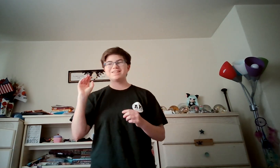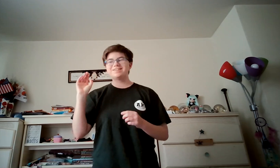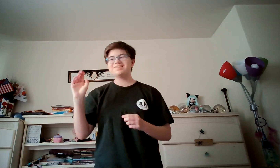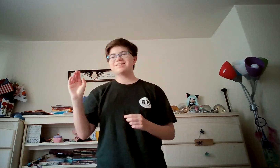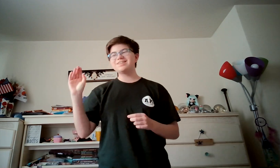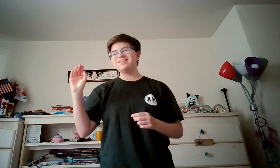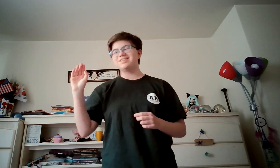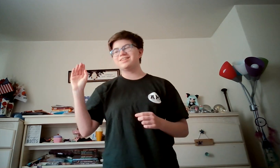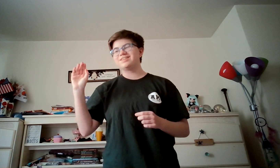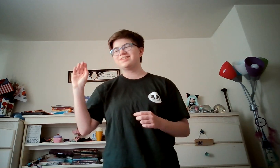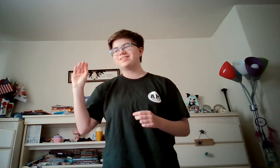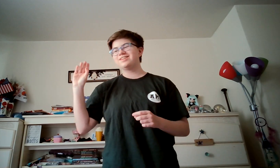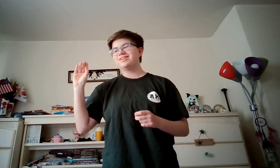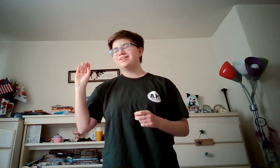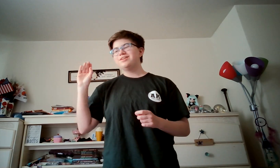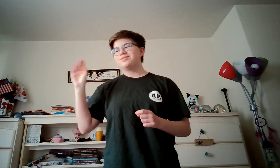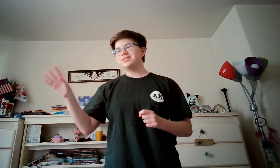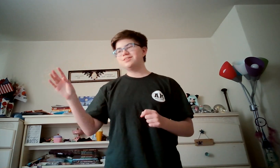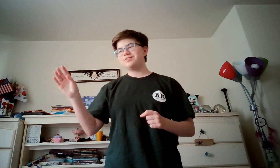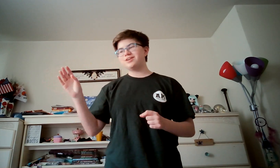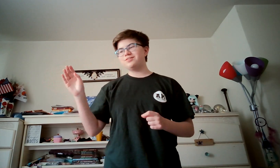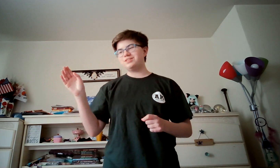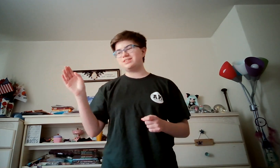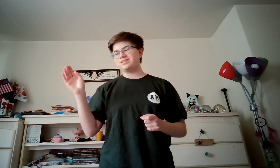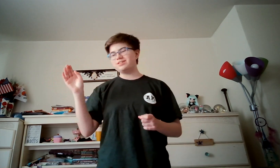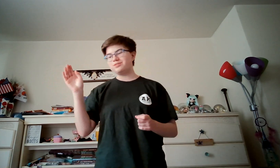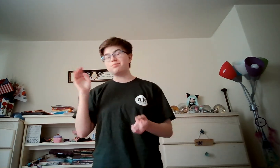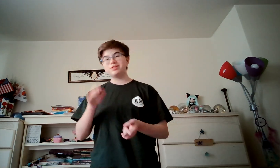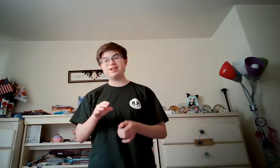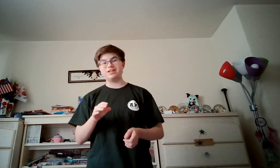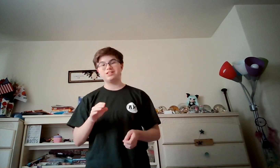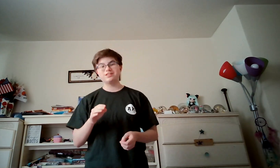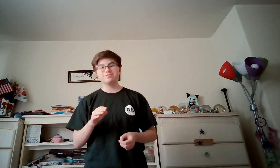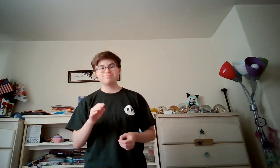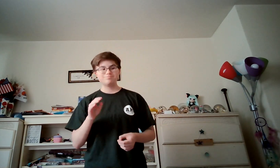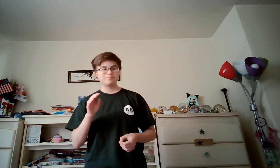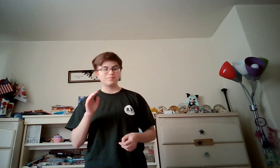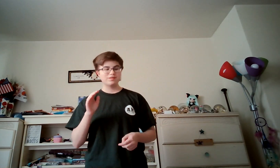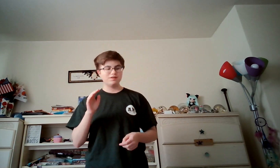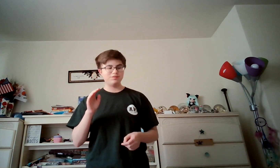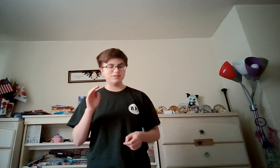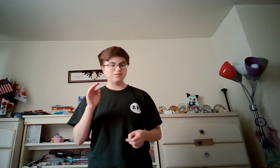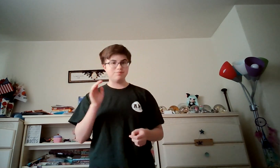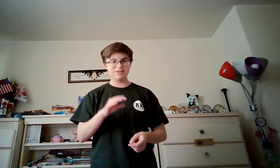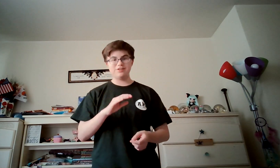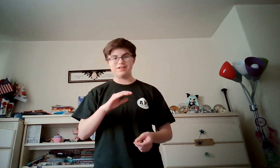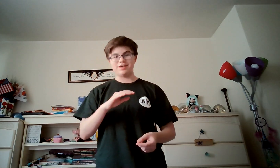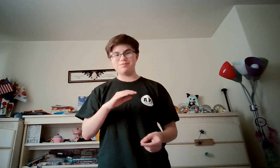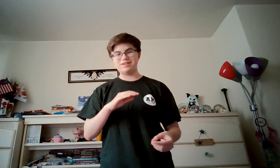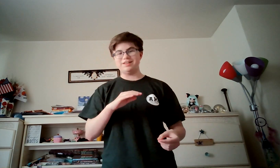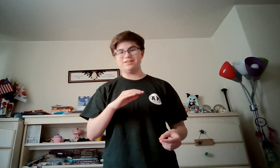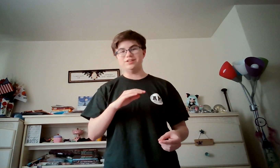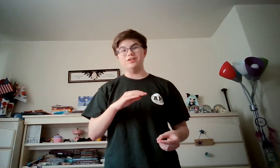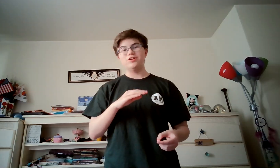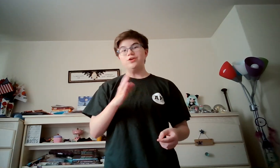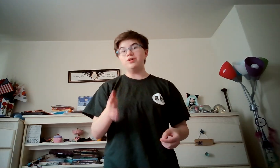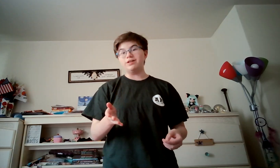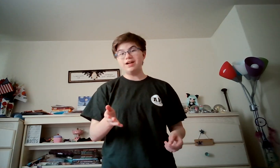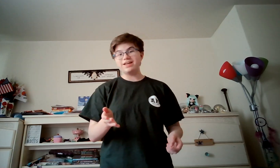because the one thing I found was, it was a plush. It was a My Hero Academia character who I